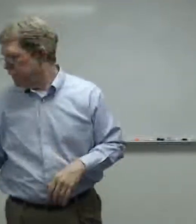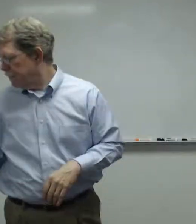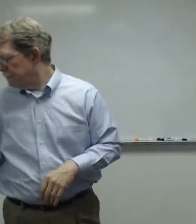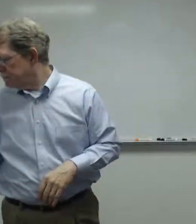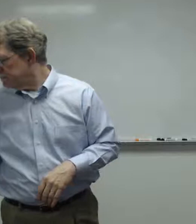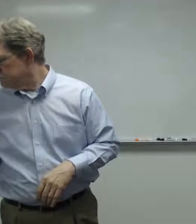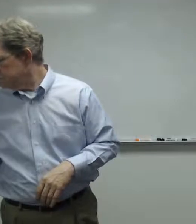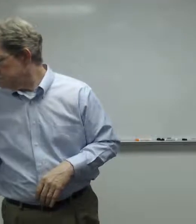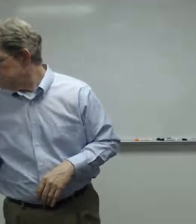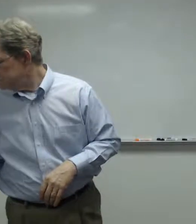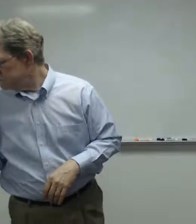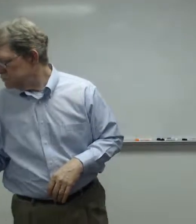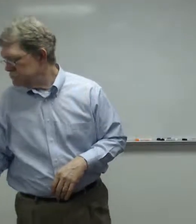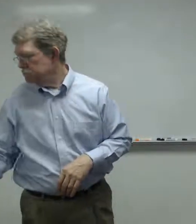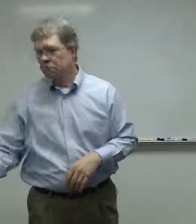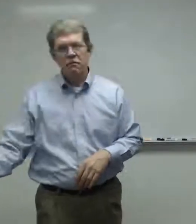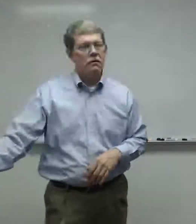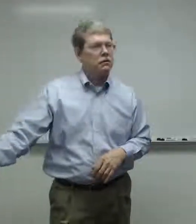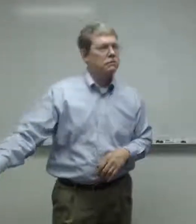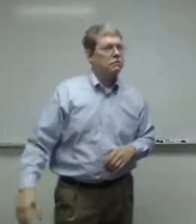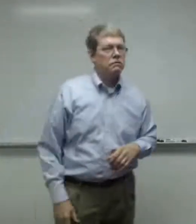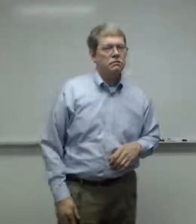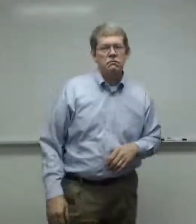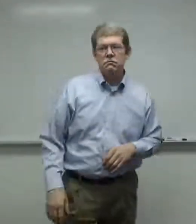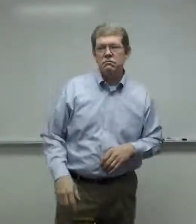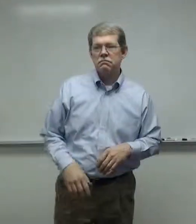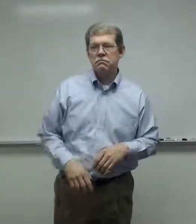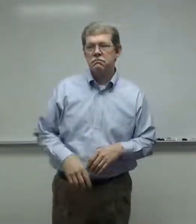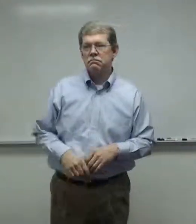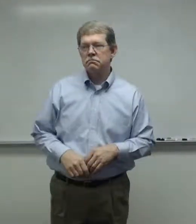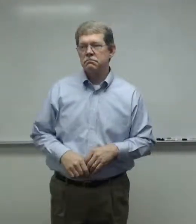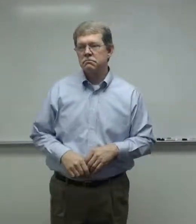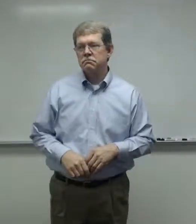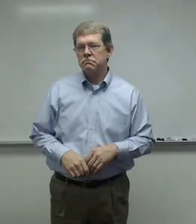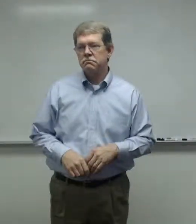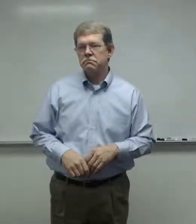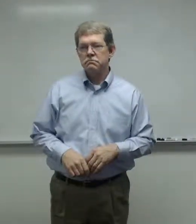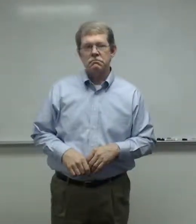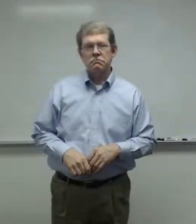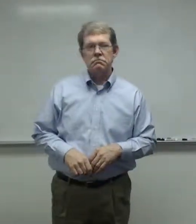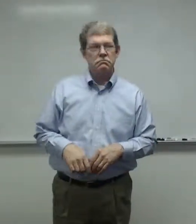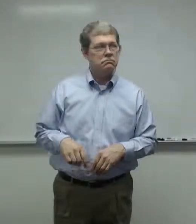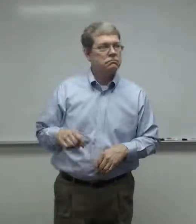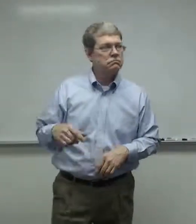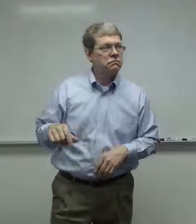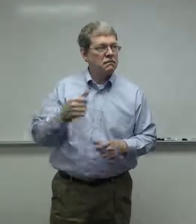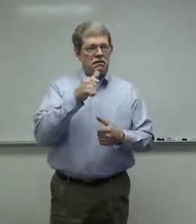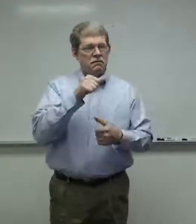words. They're just the facial expression to go along with words.